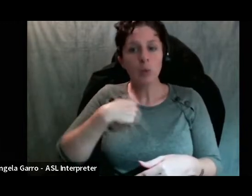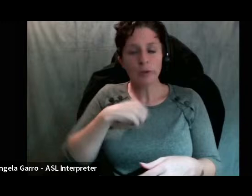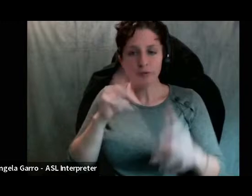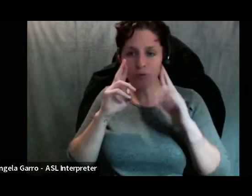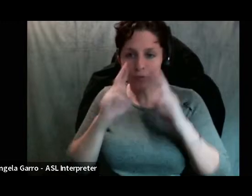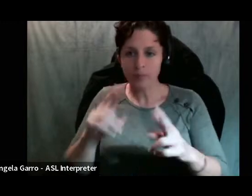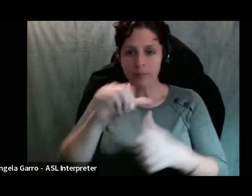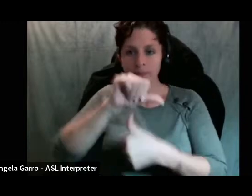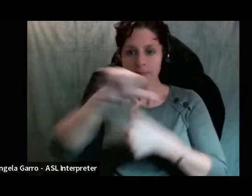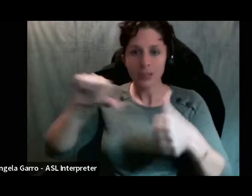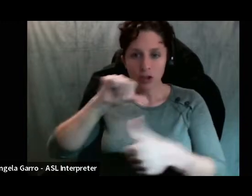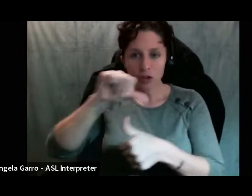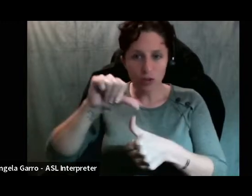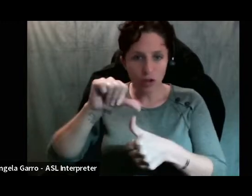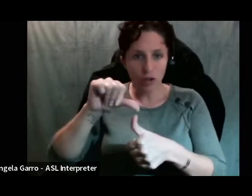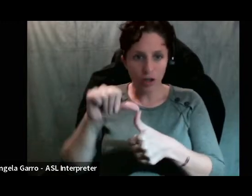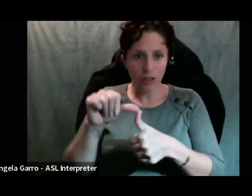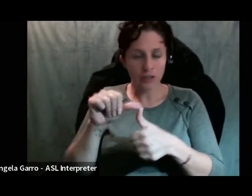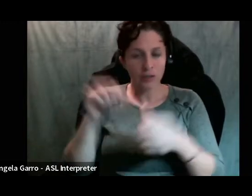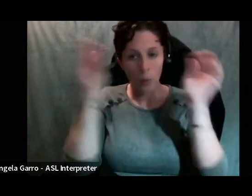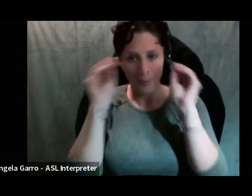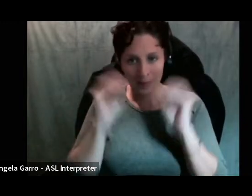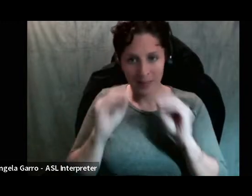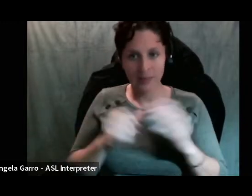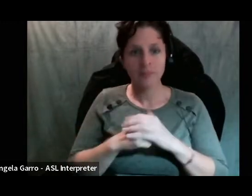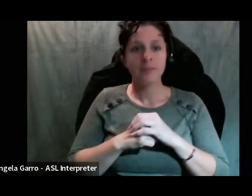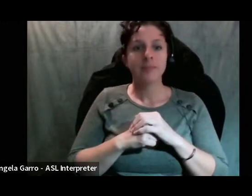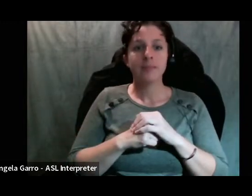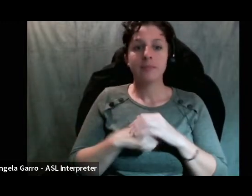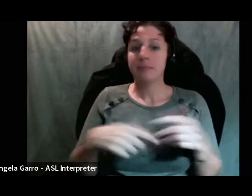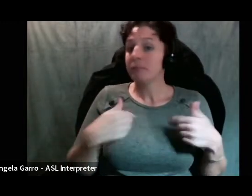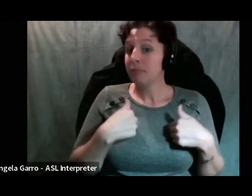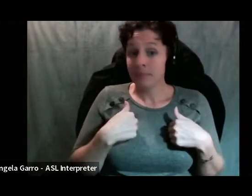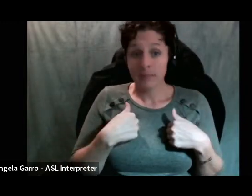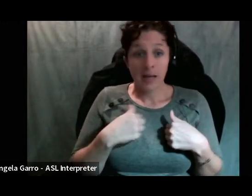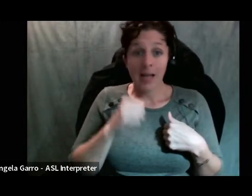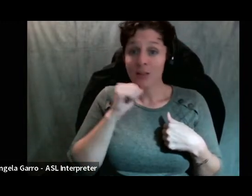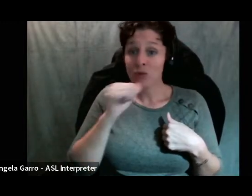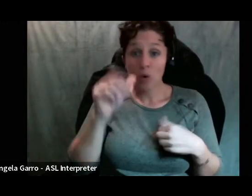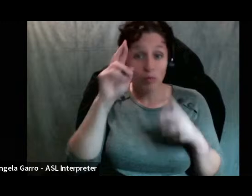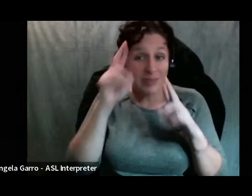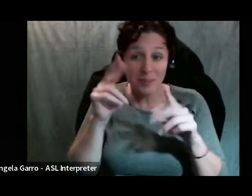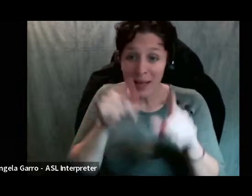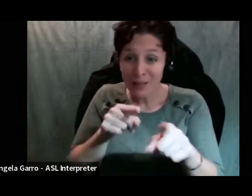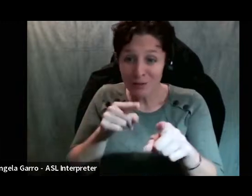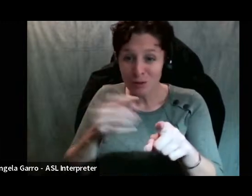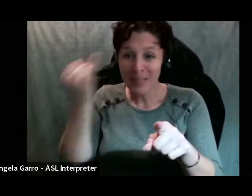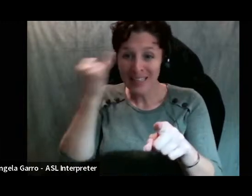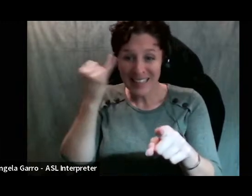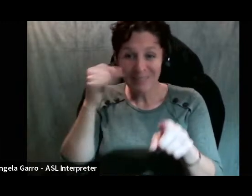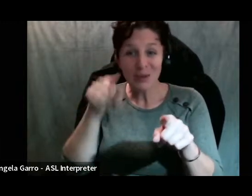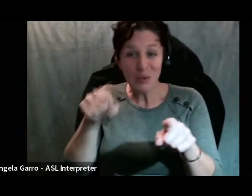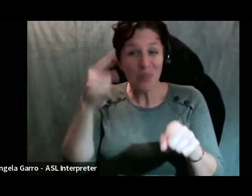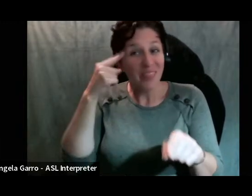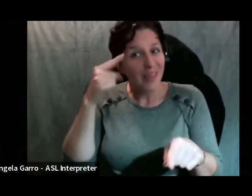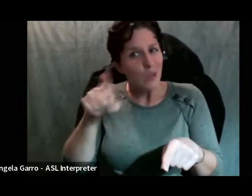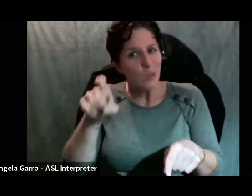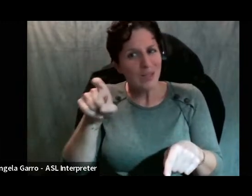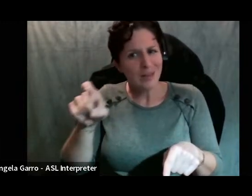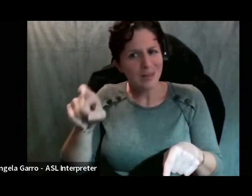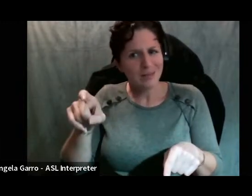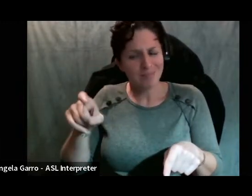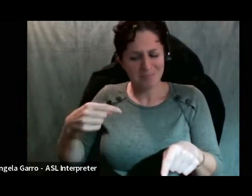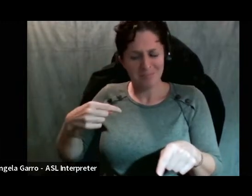each other's opinion. I don't respect you if you think you have to have my opinion to